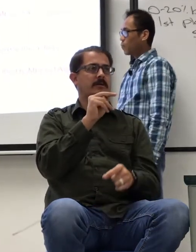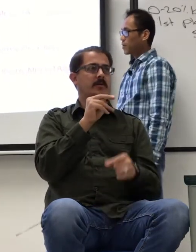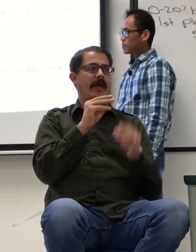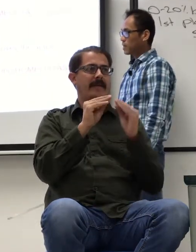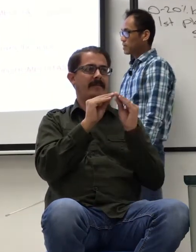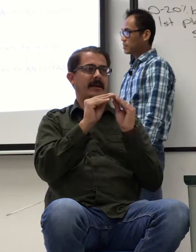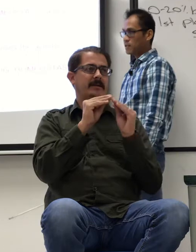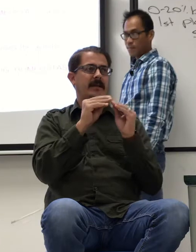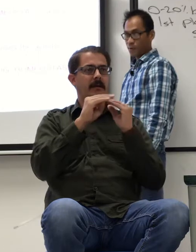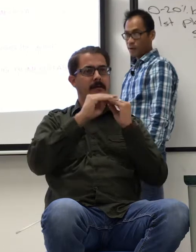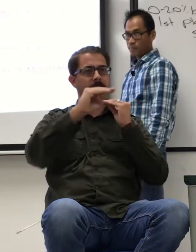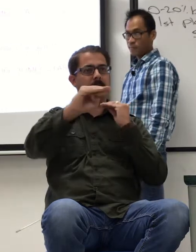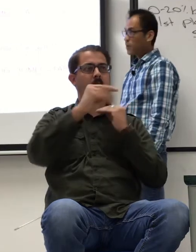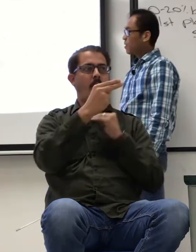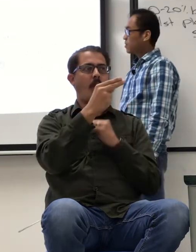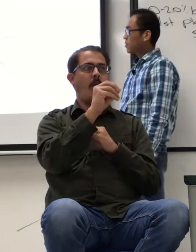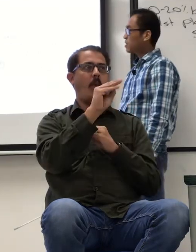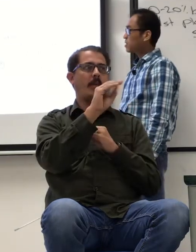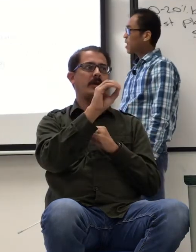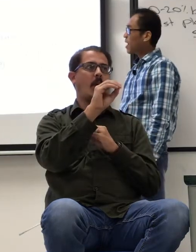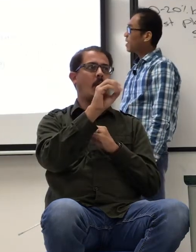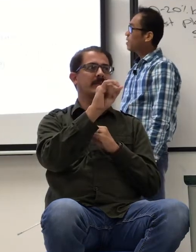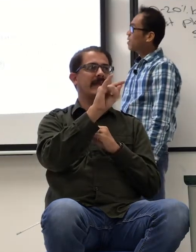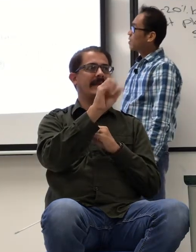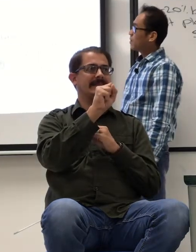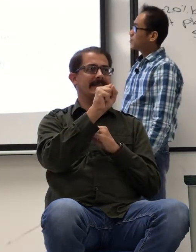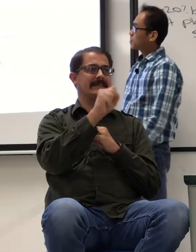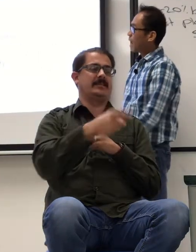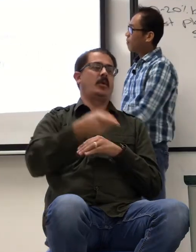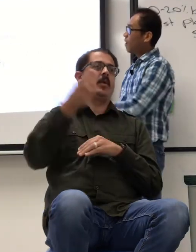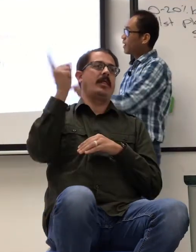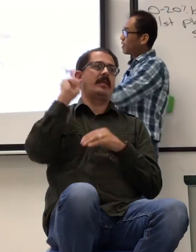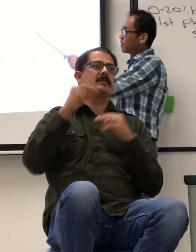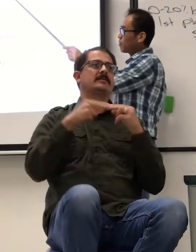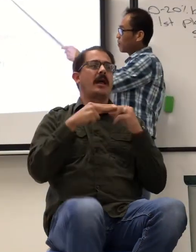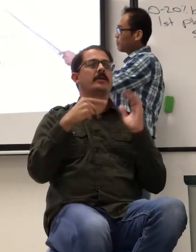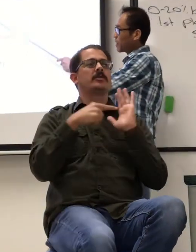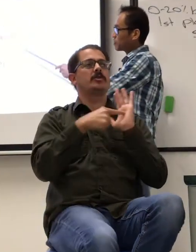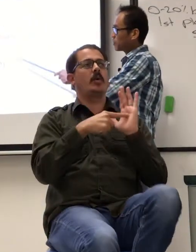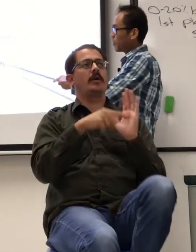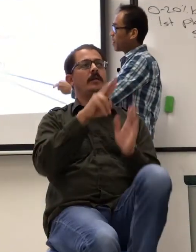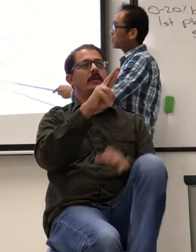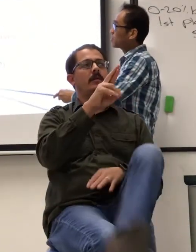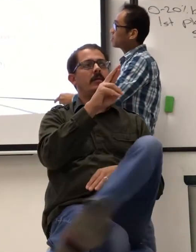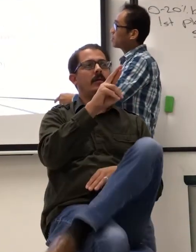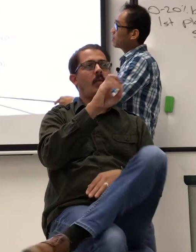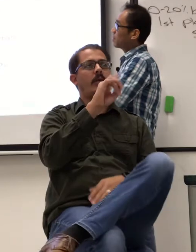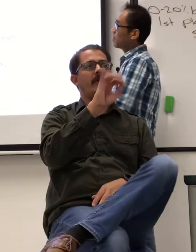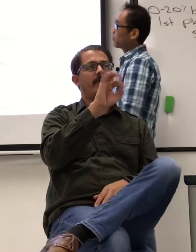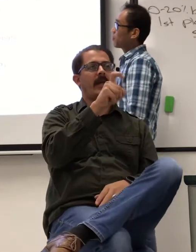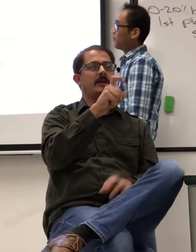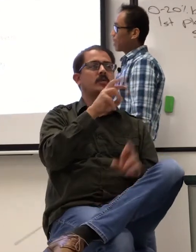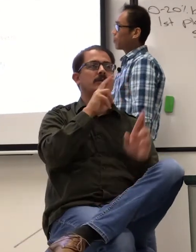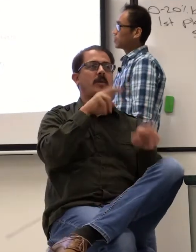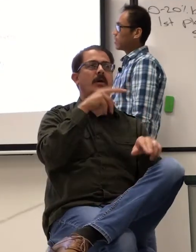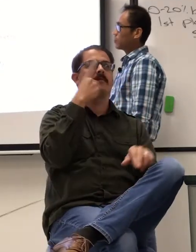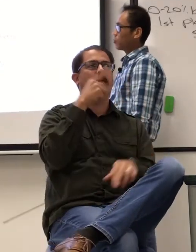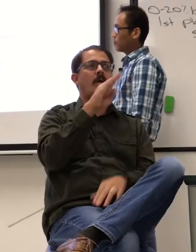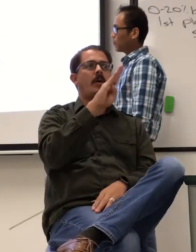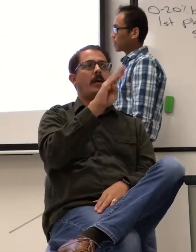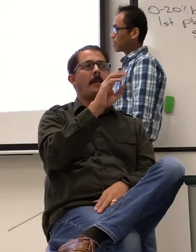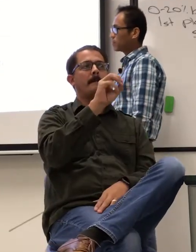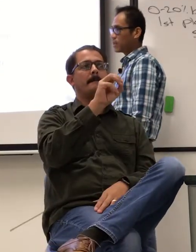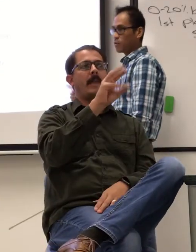the homeostasis set point. So this slide is just outlining the reflex response for the